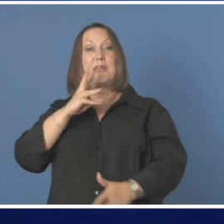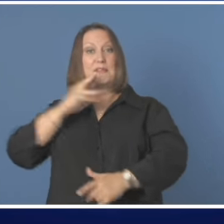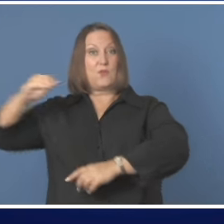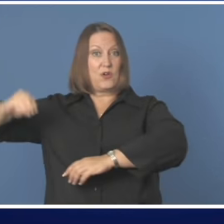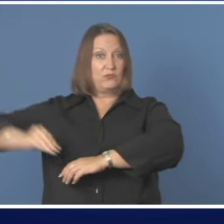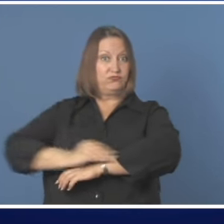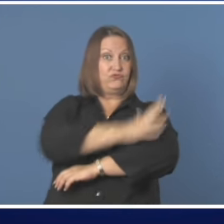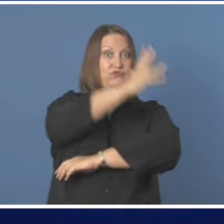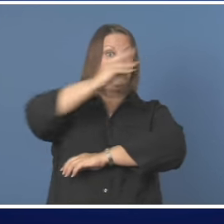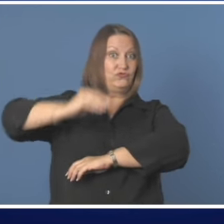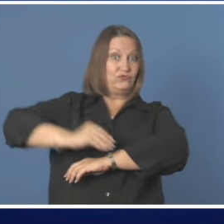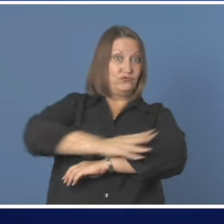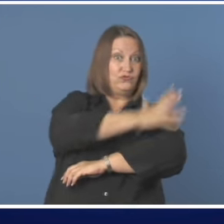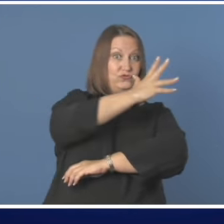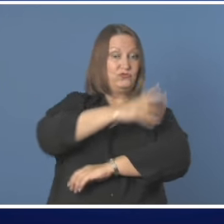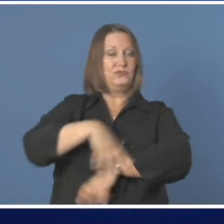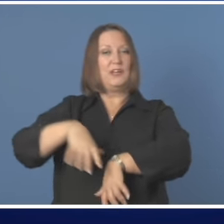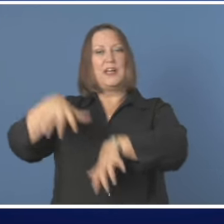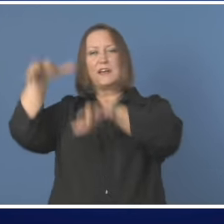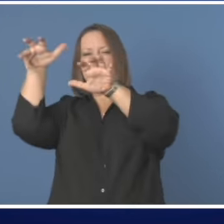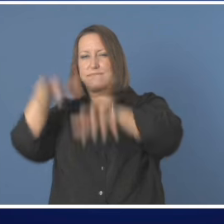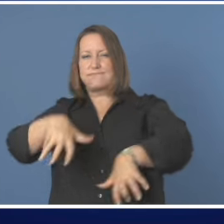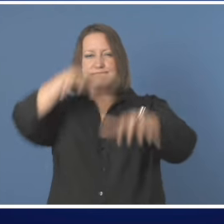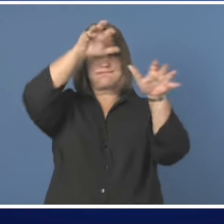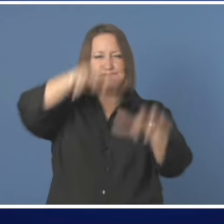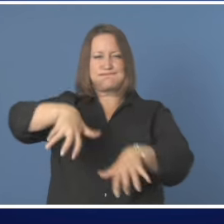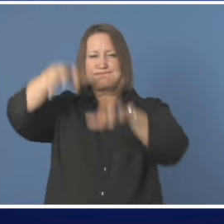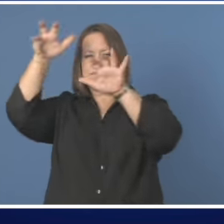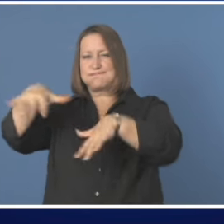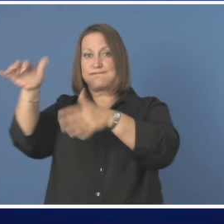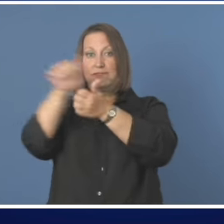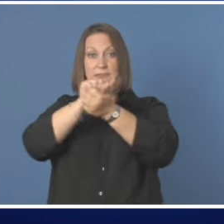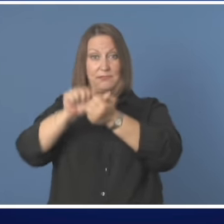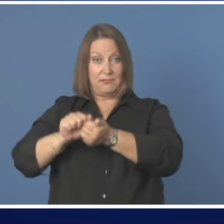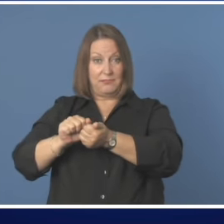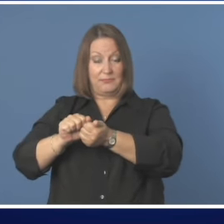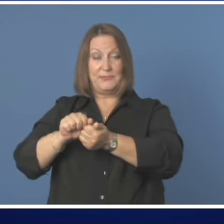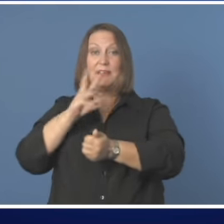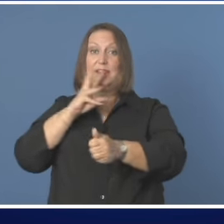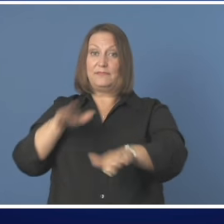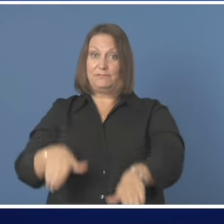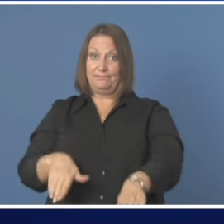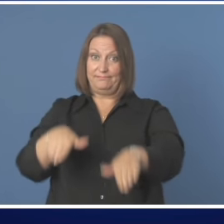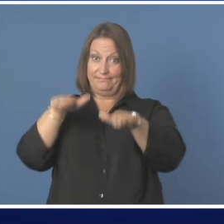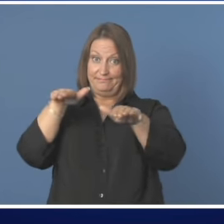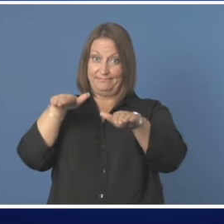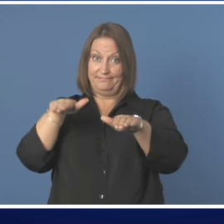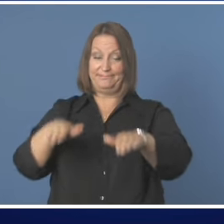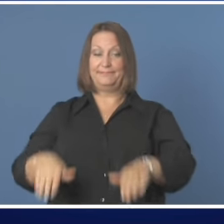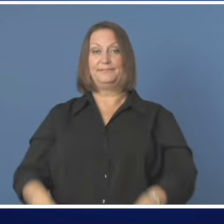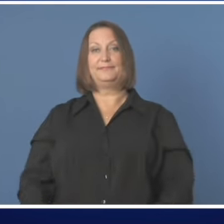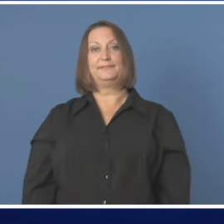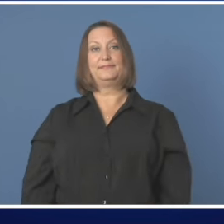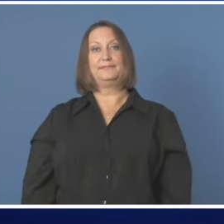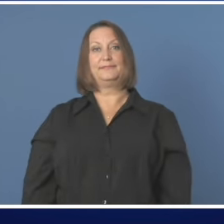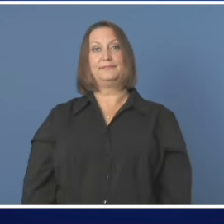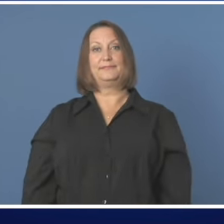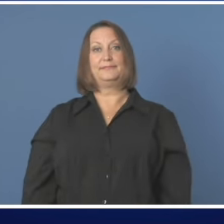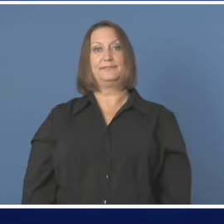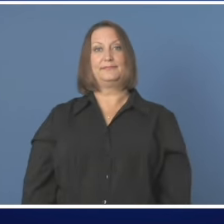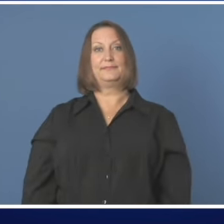storm surges along the coast, and cause extensive damage from heavy rainfall.